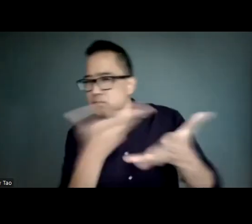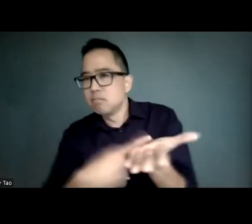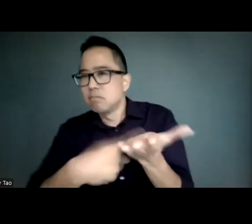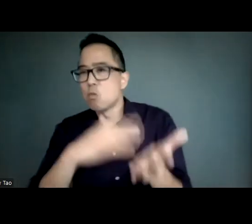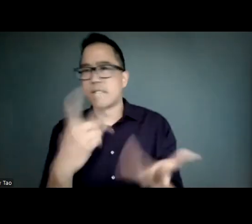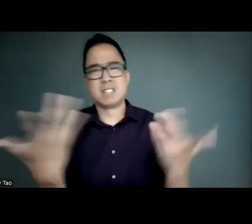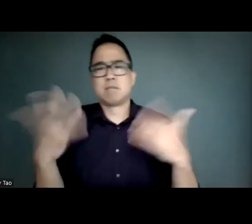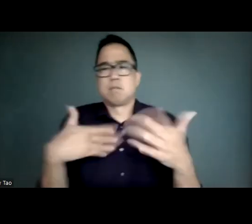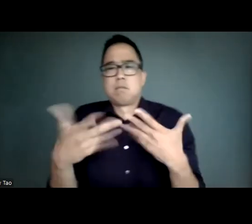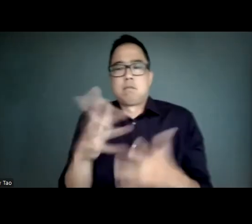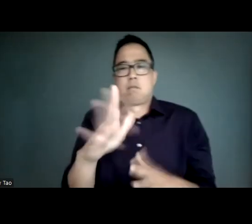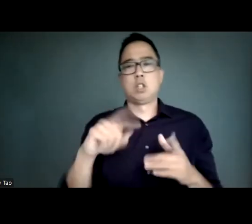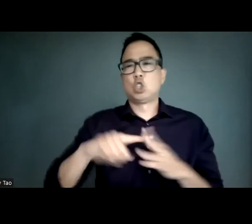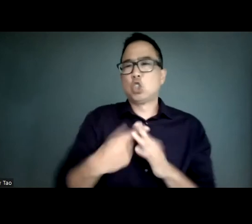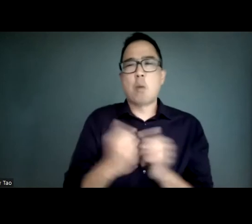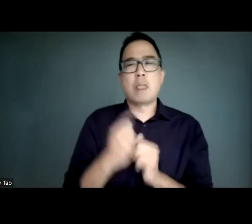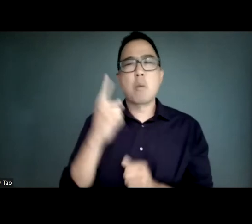Have that conversation. Are you vaccinated?